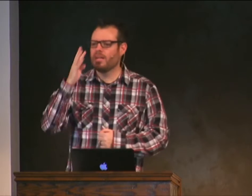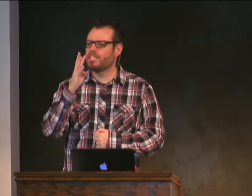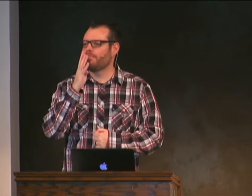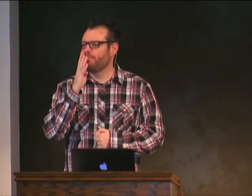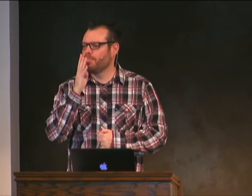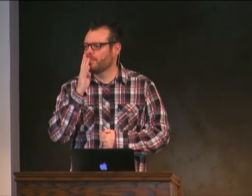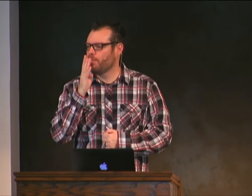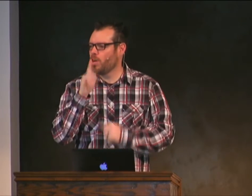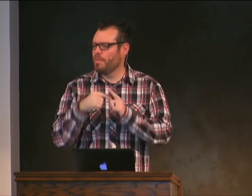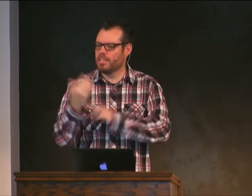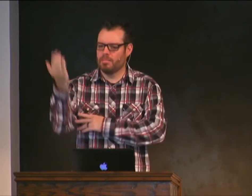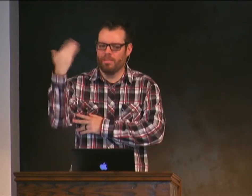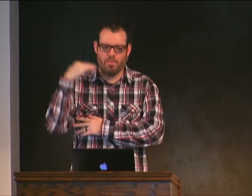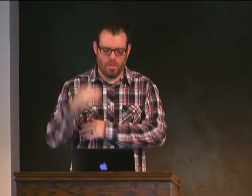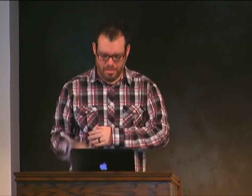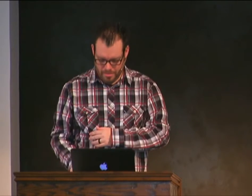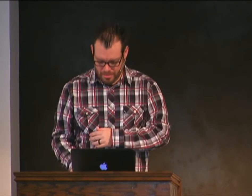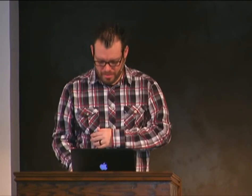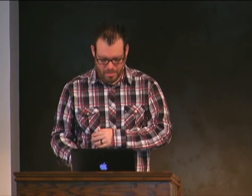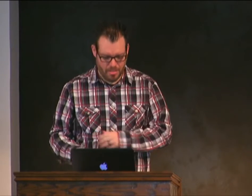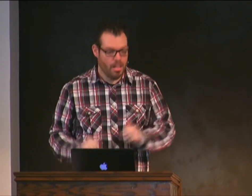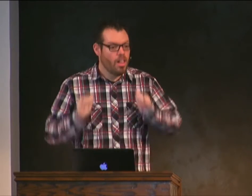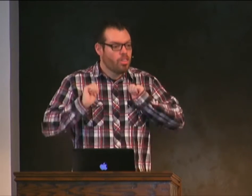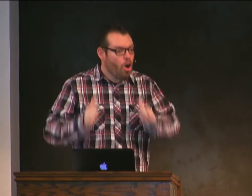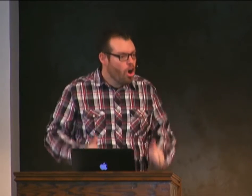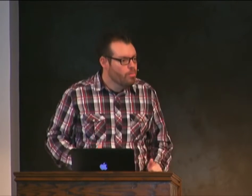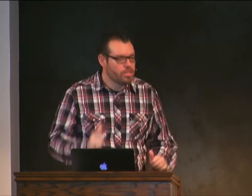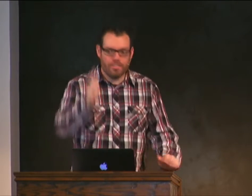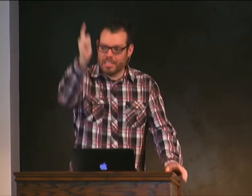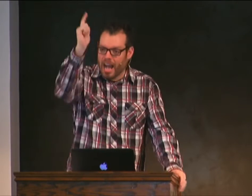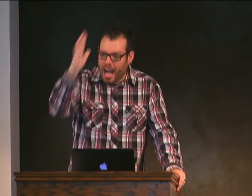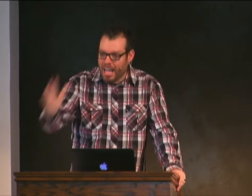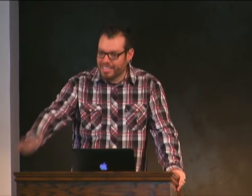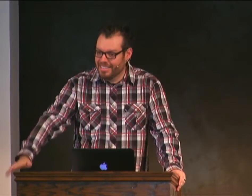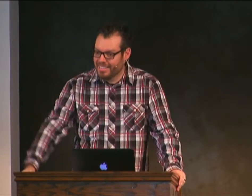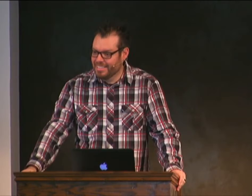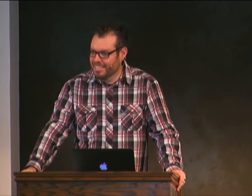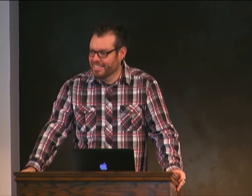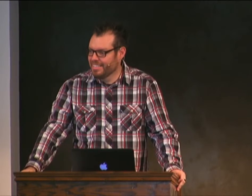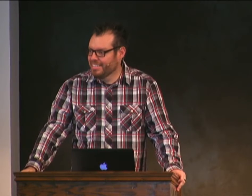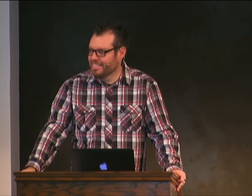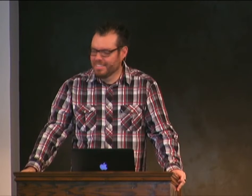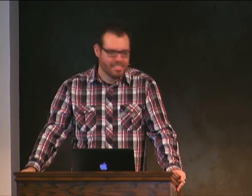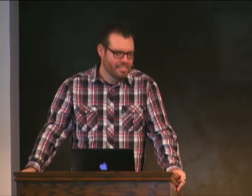Yeah. I know what I spoke about this before. The armor of God.